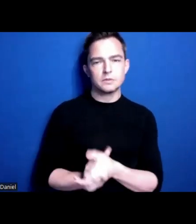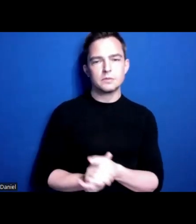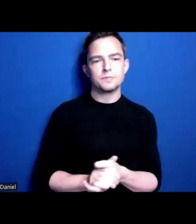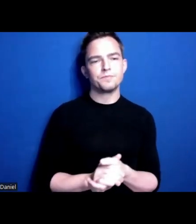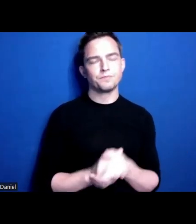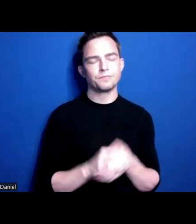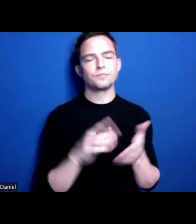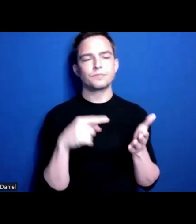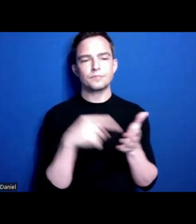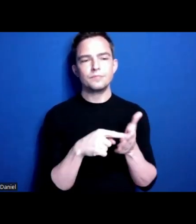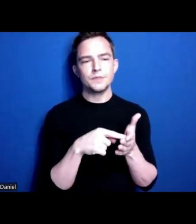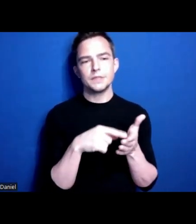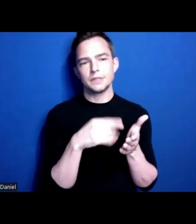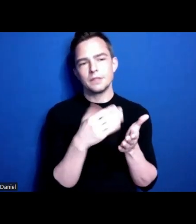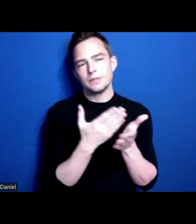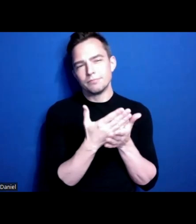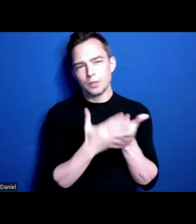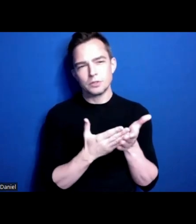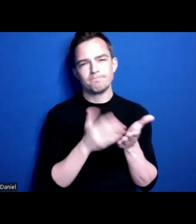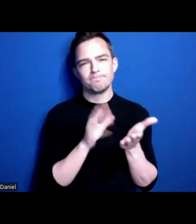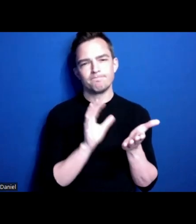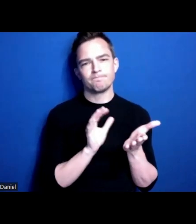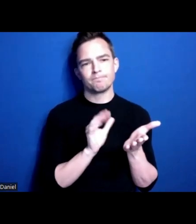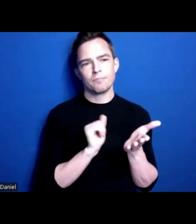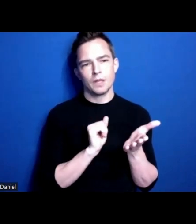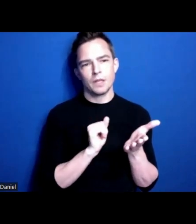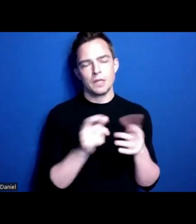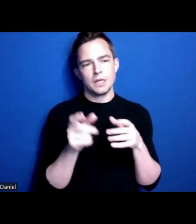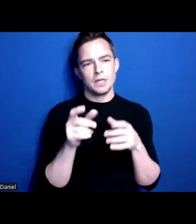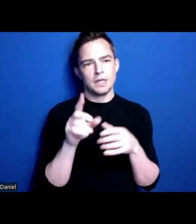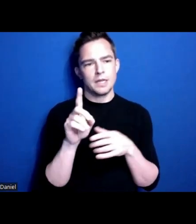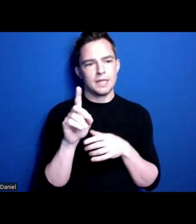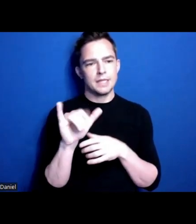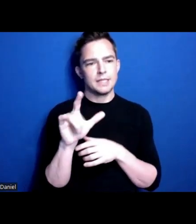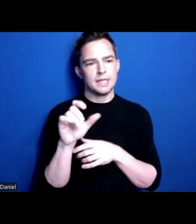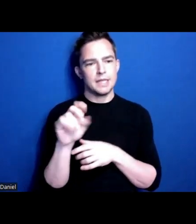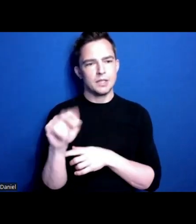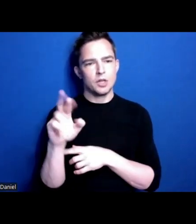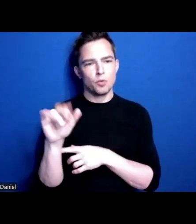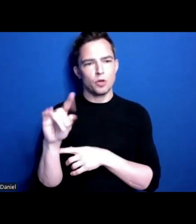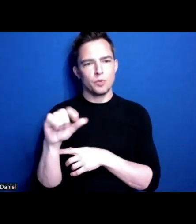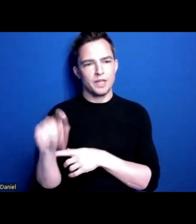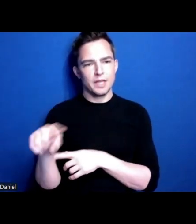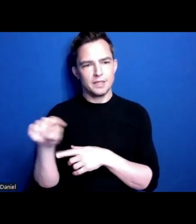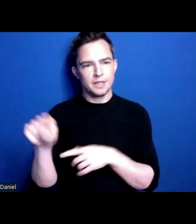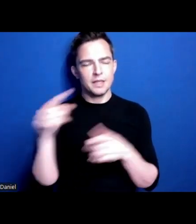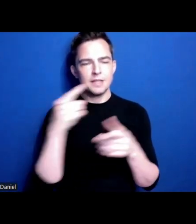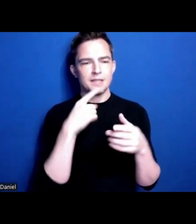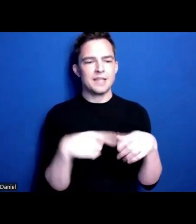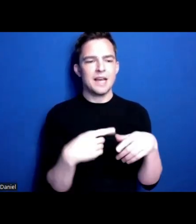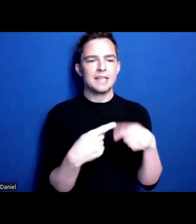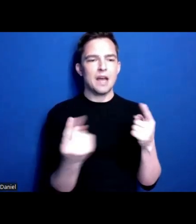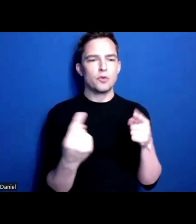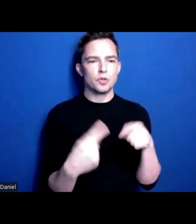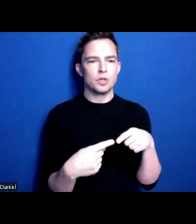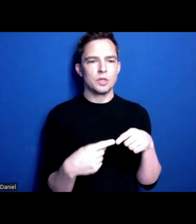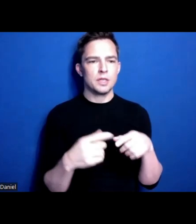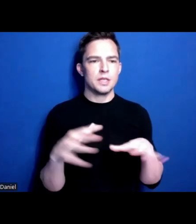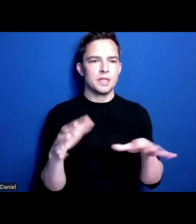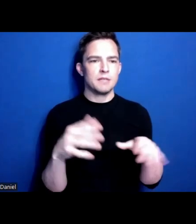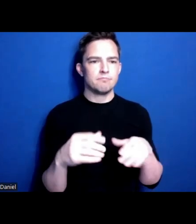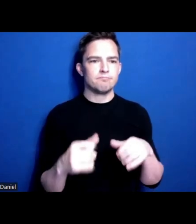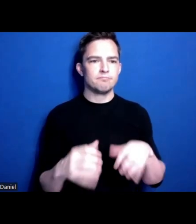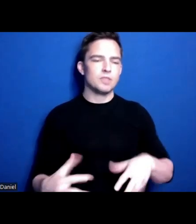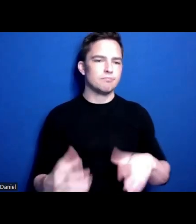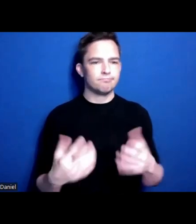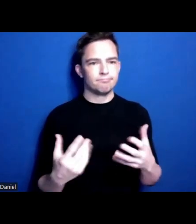So this, in part, is what Dylan Rodriguez is rightly identifying as counterinsurgency, making clear the